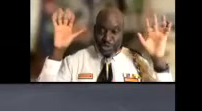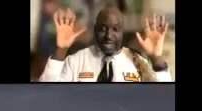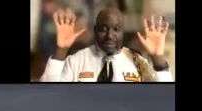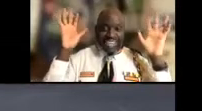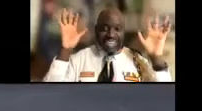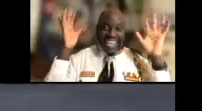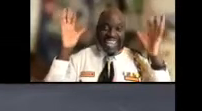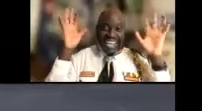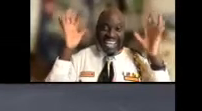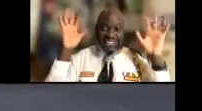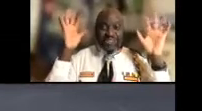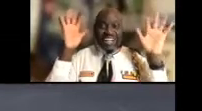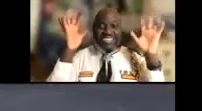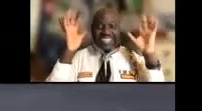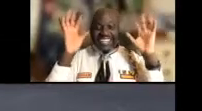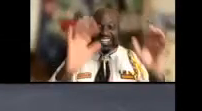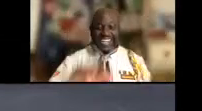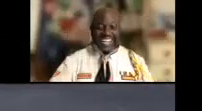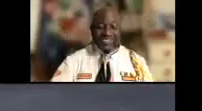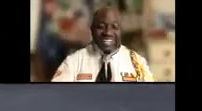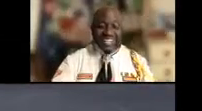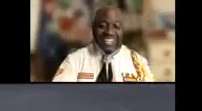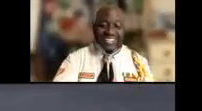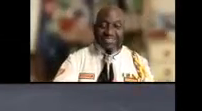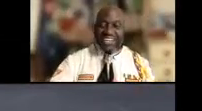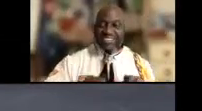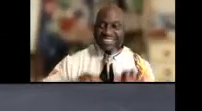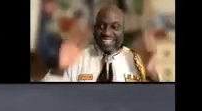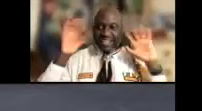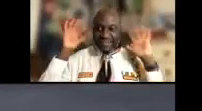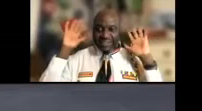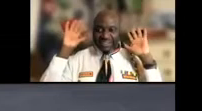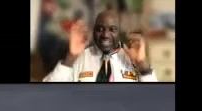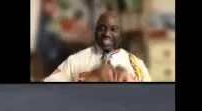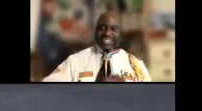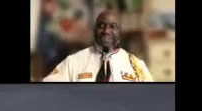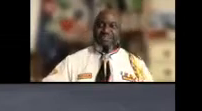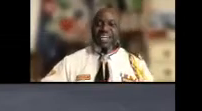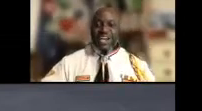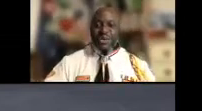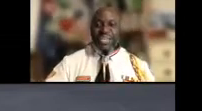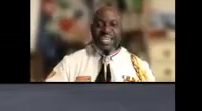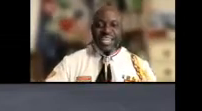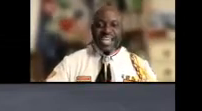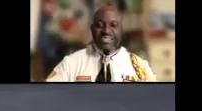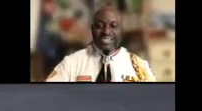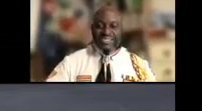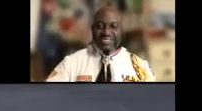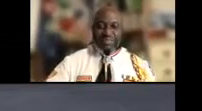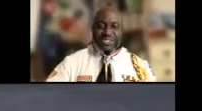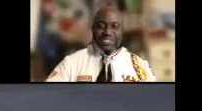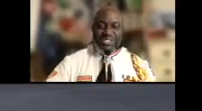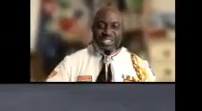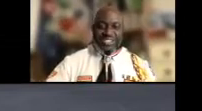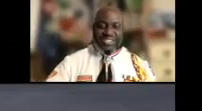to Abigail. Well done, guys. Well done. I'm loving that. I'm loving the hand clap. Okay, and